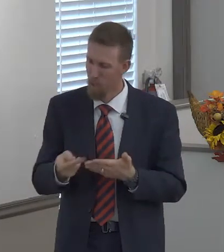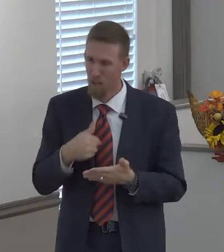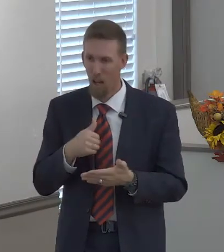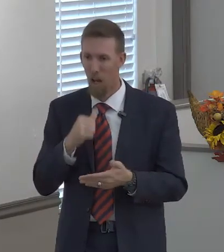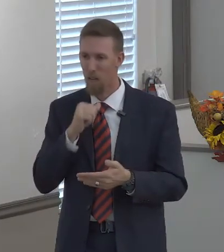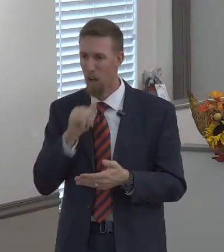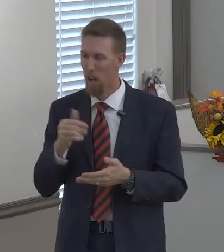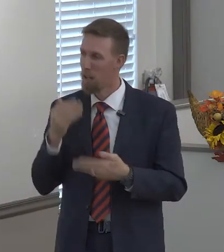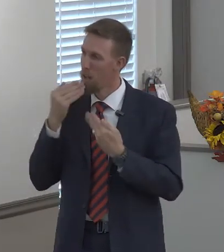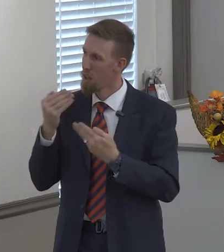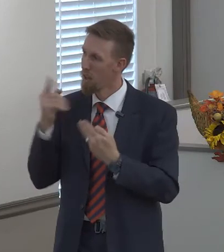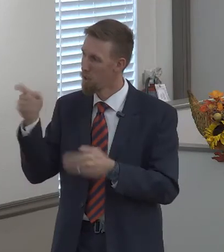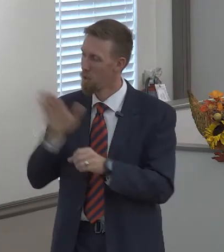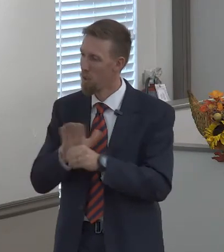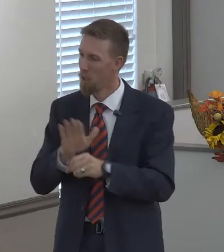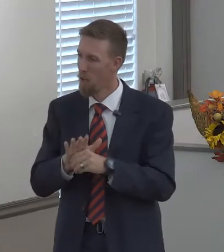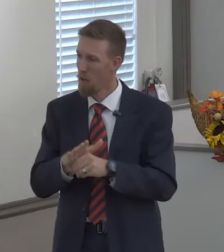Good question.